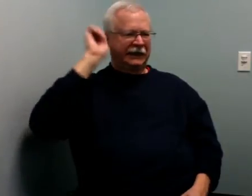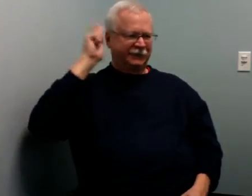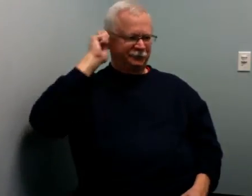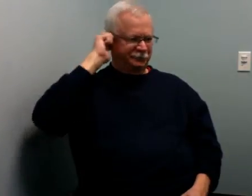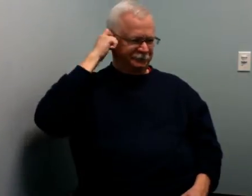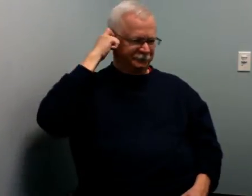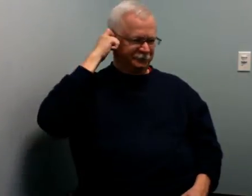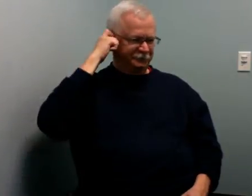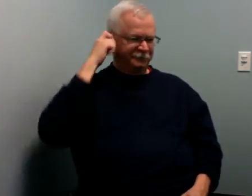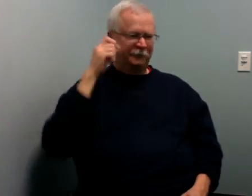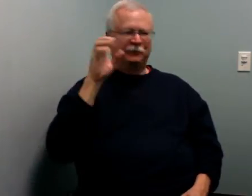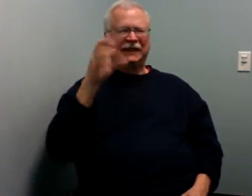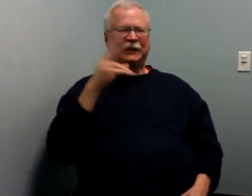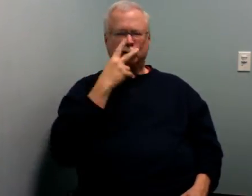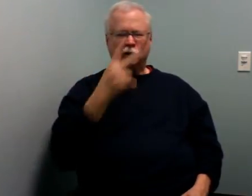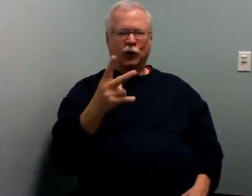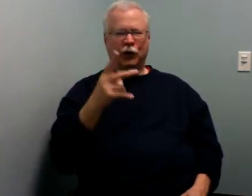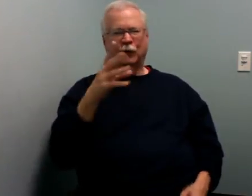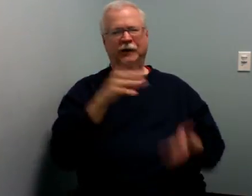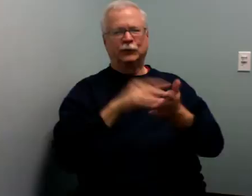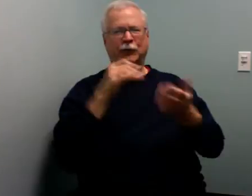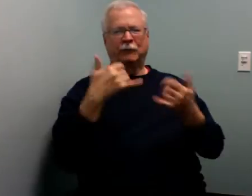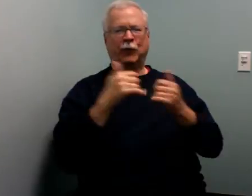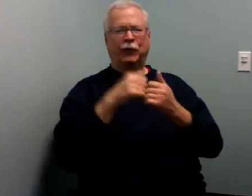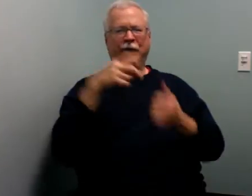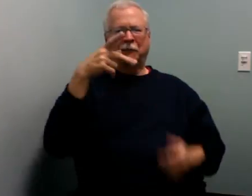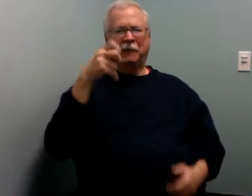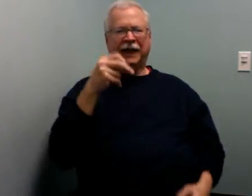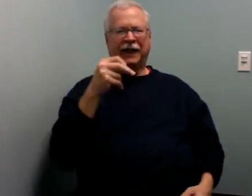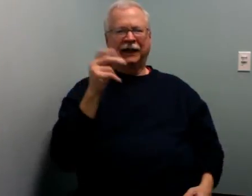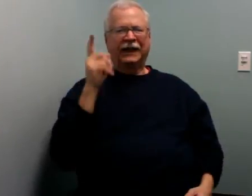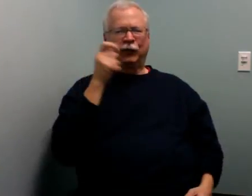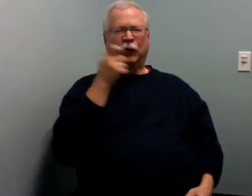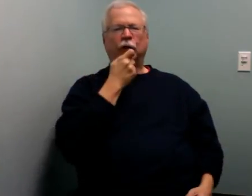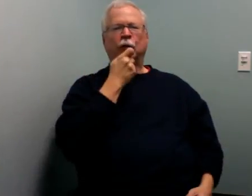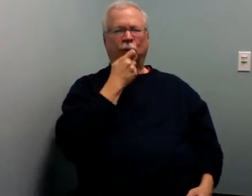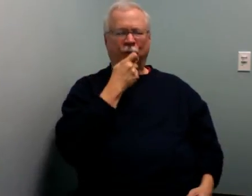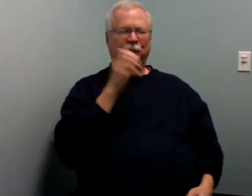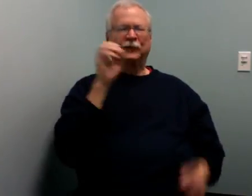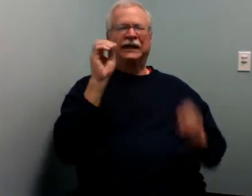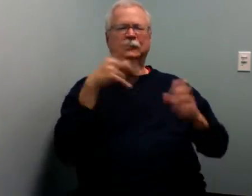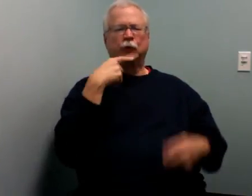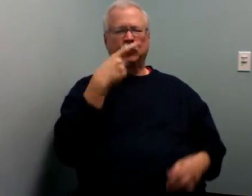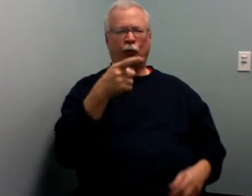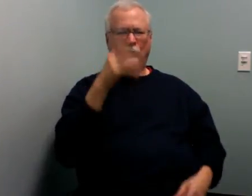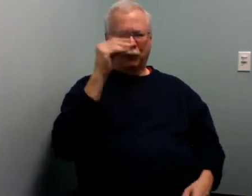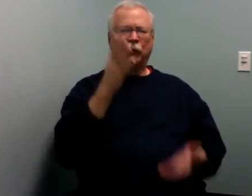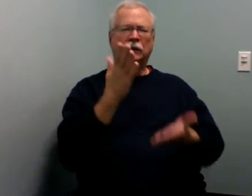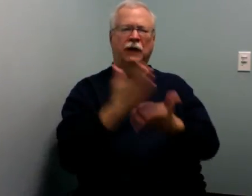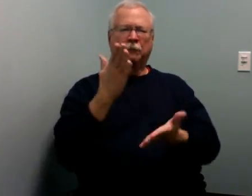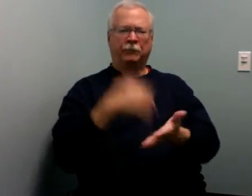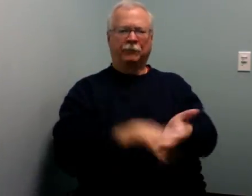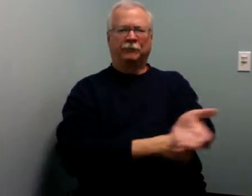So I turned up my hearing aid, and all I heard was this eeky noise. Oh, it was a noise that they did on